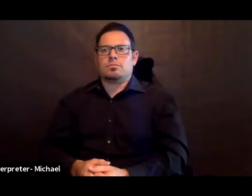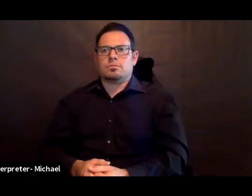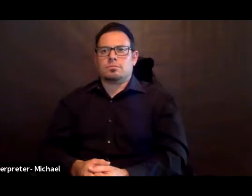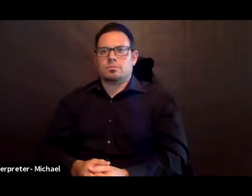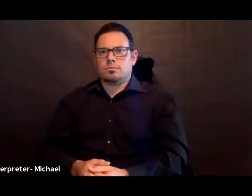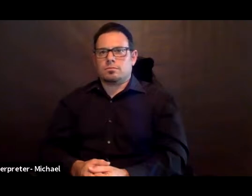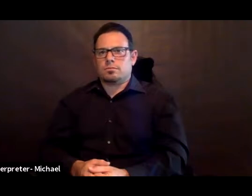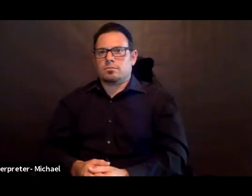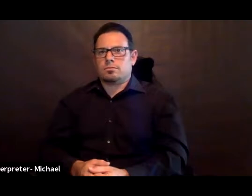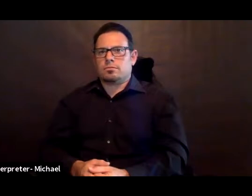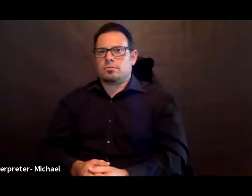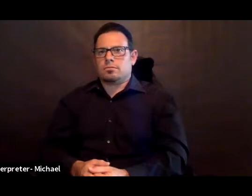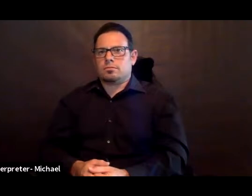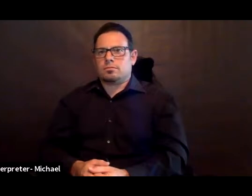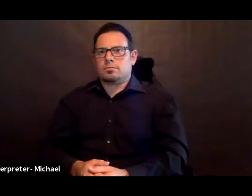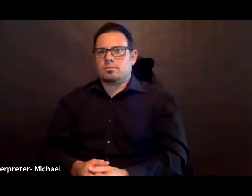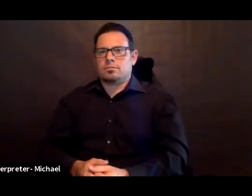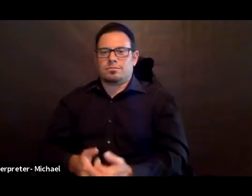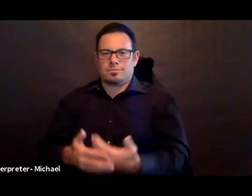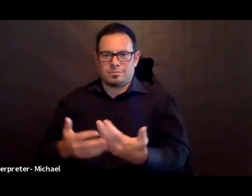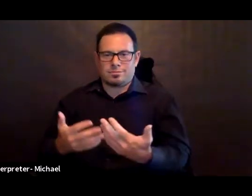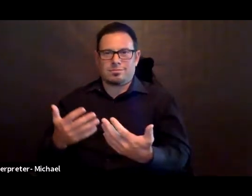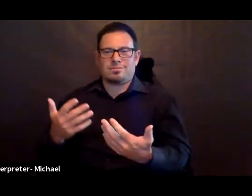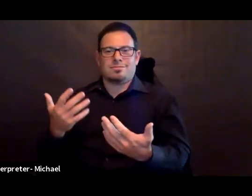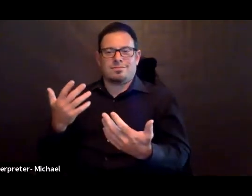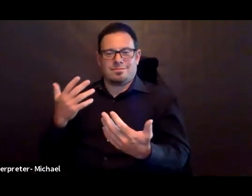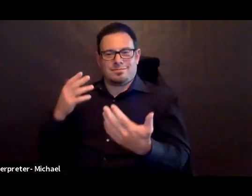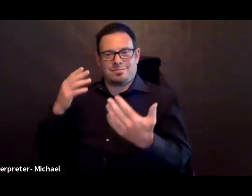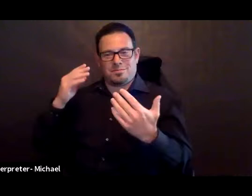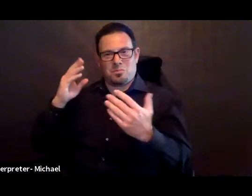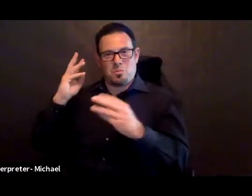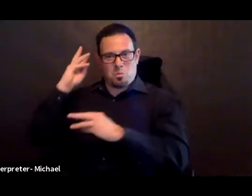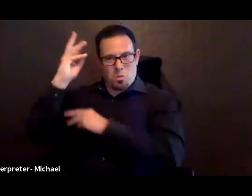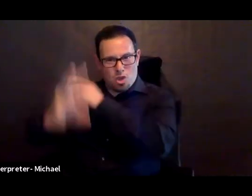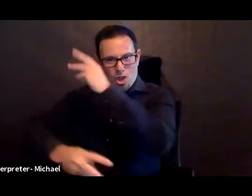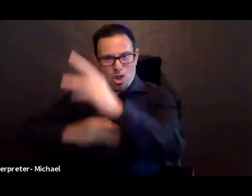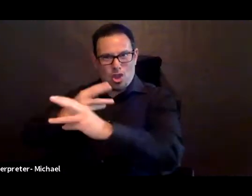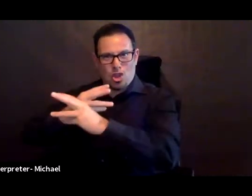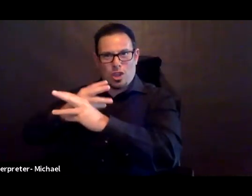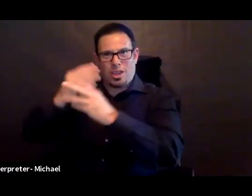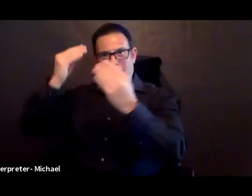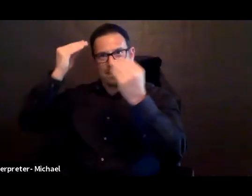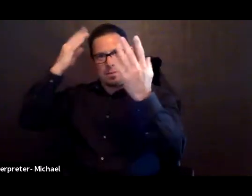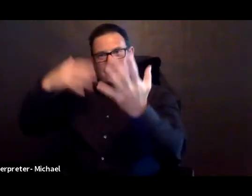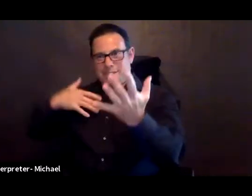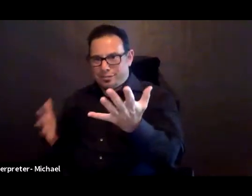us information about what's happening with the vaccines and their effectiveness.